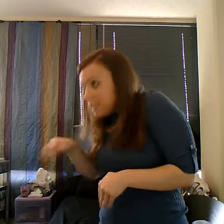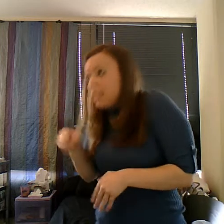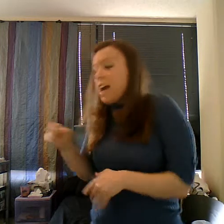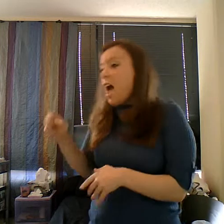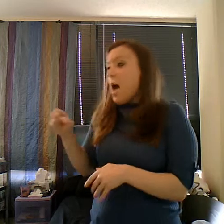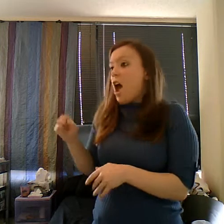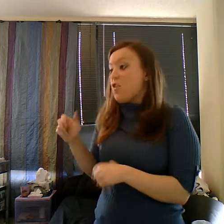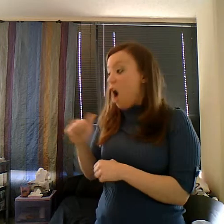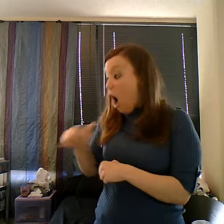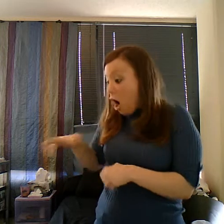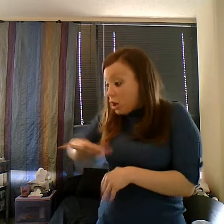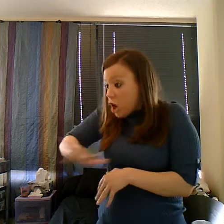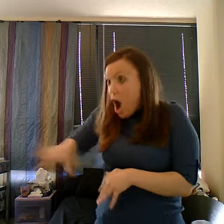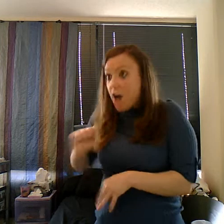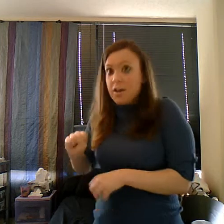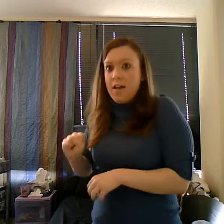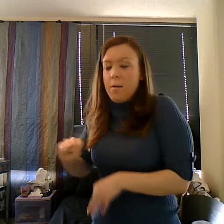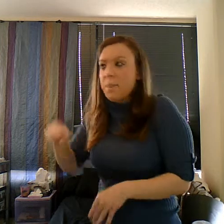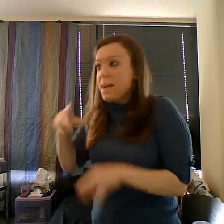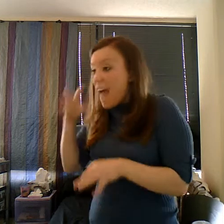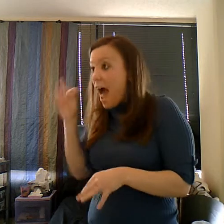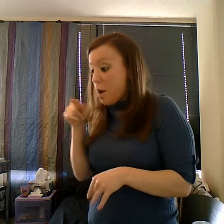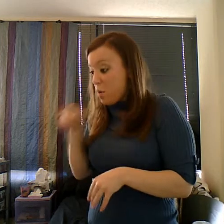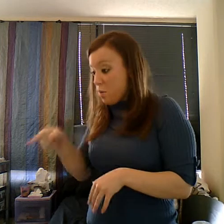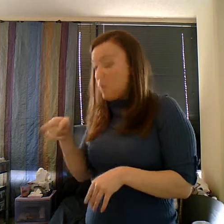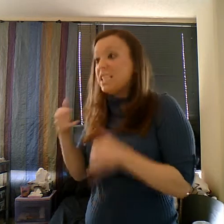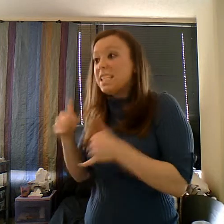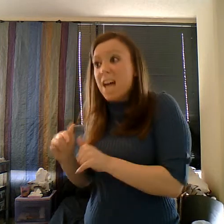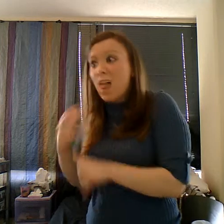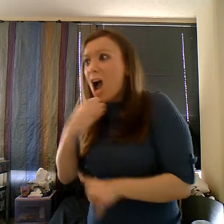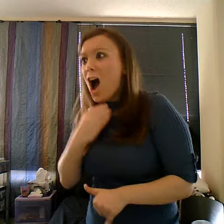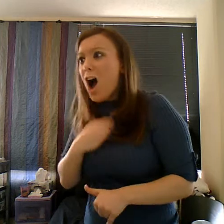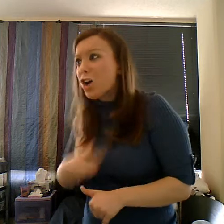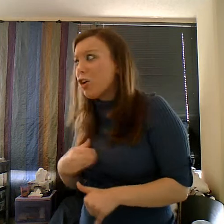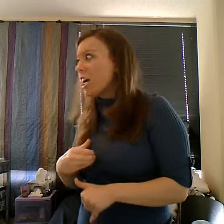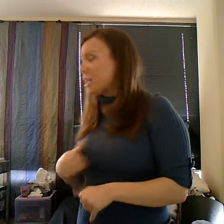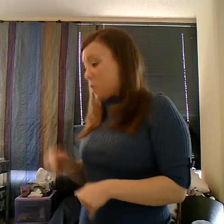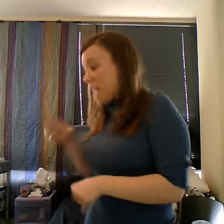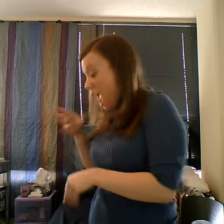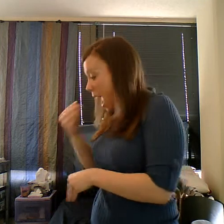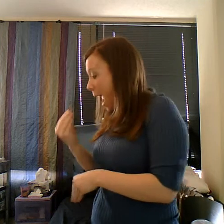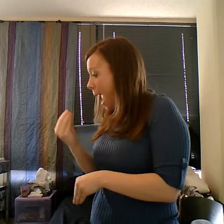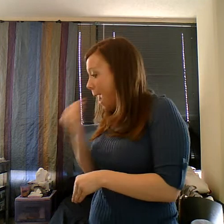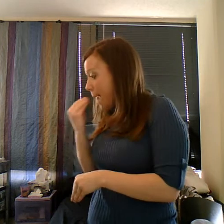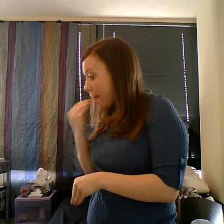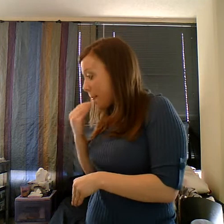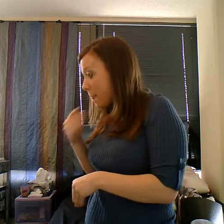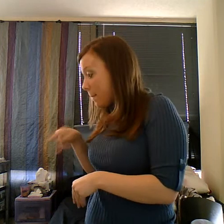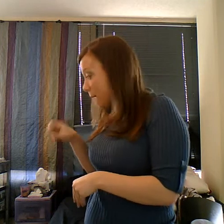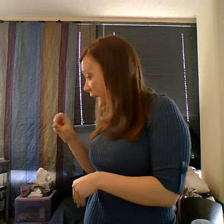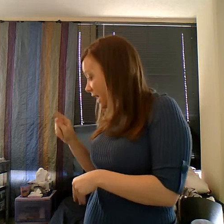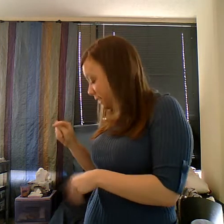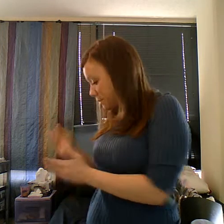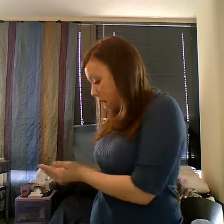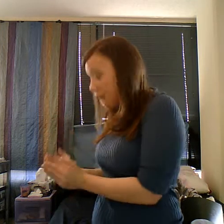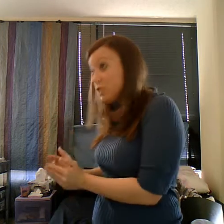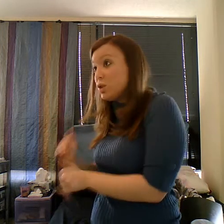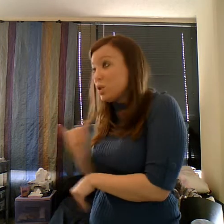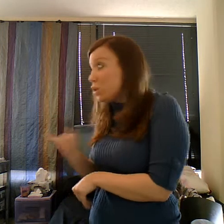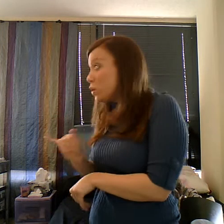cat and she said, kind little cat, you are very fat. What have you been eating? And the cat said,